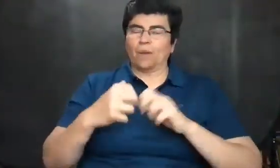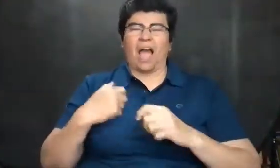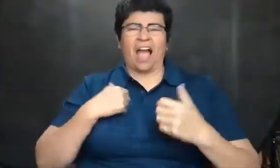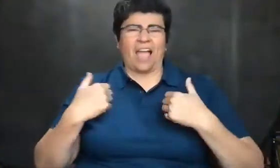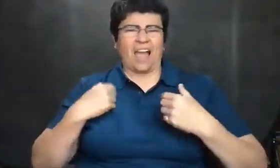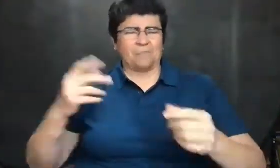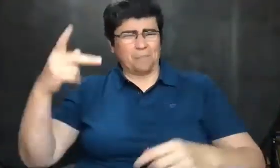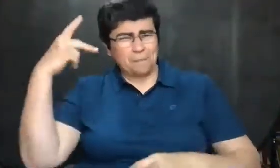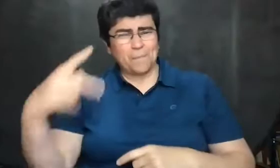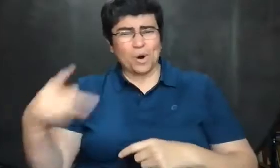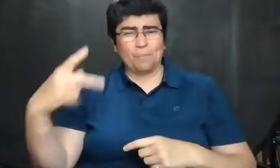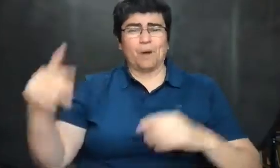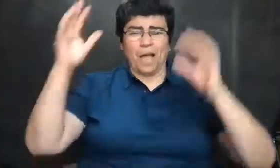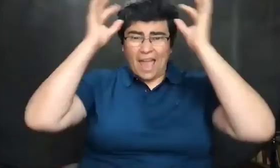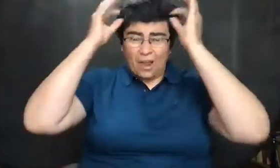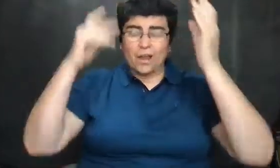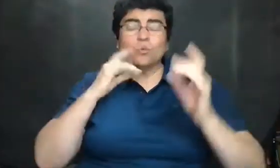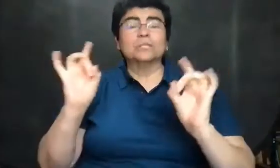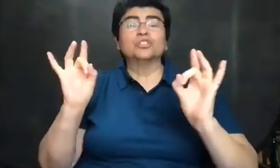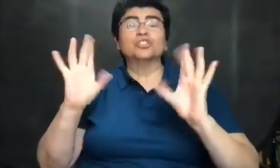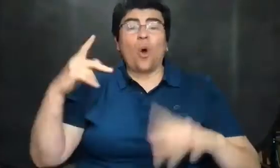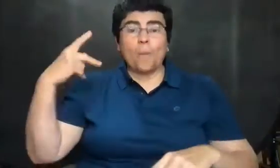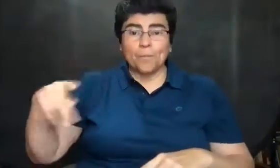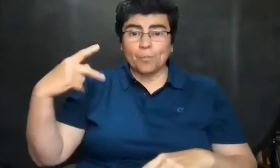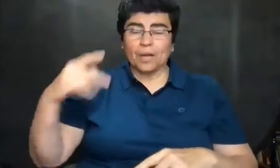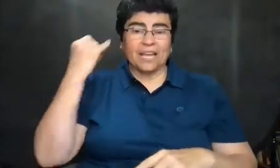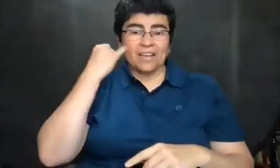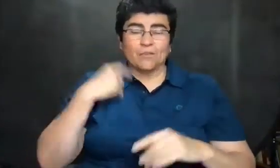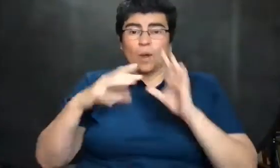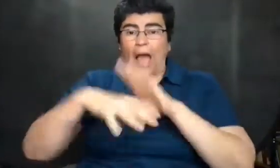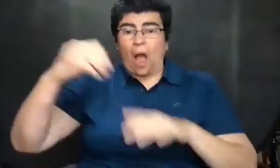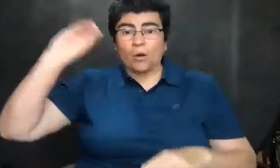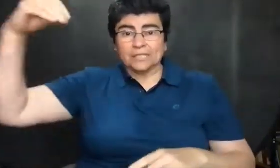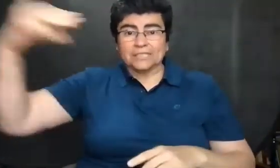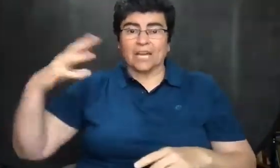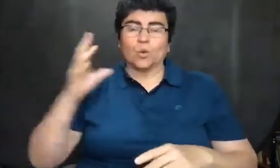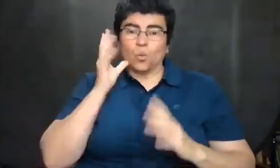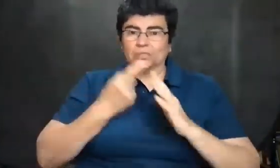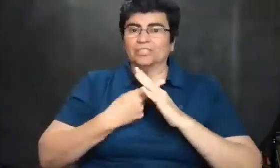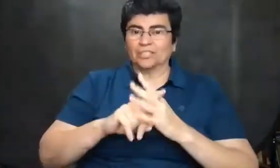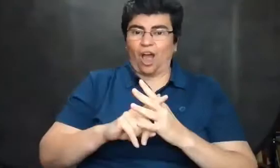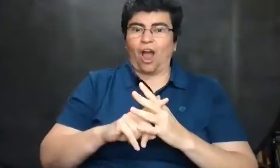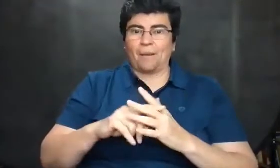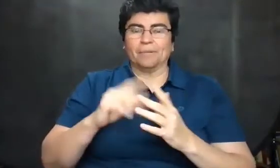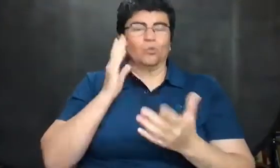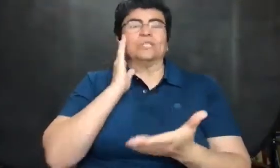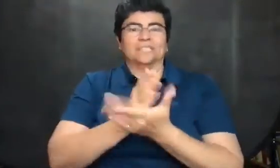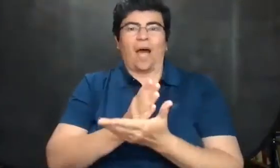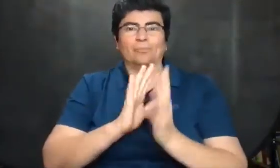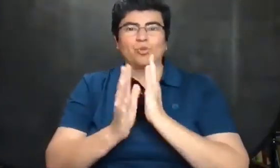hair. It was so purple that, if you went out in the sun, it would literally stop traffic. And anyway, I went to the